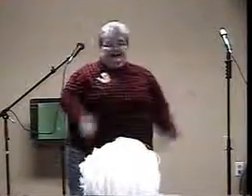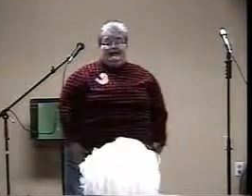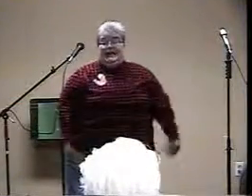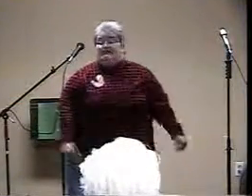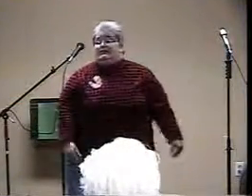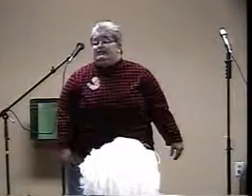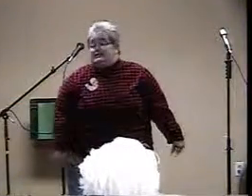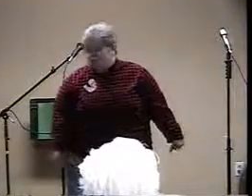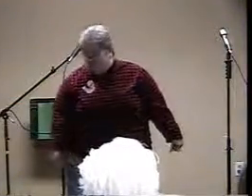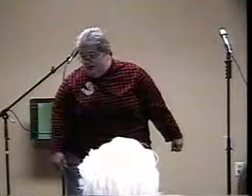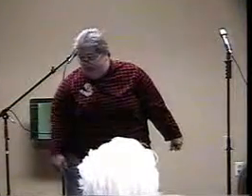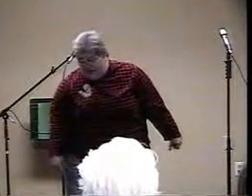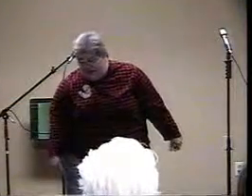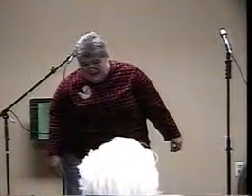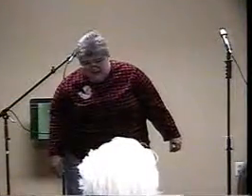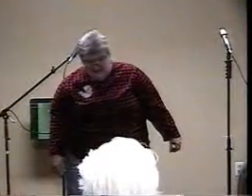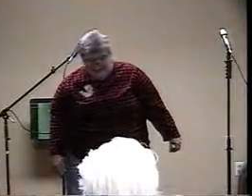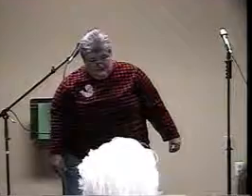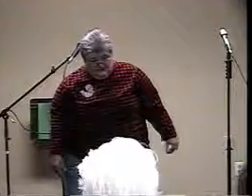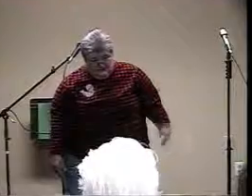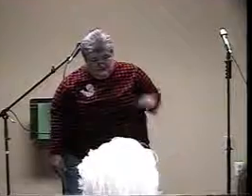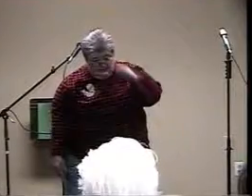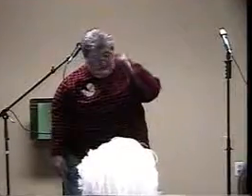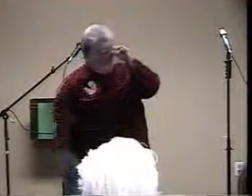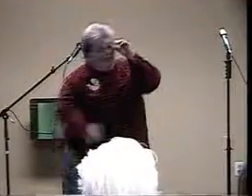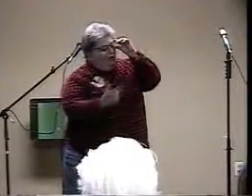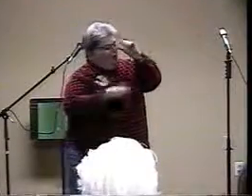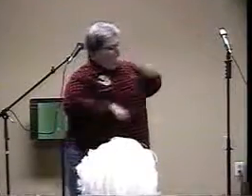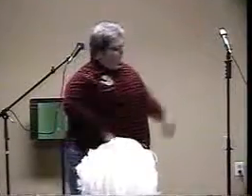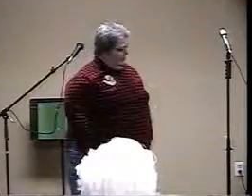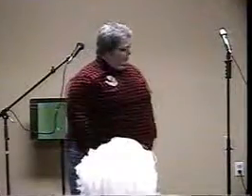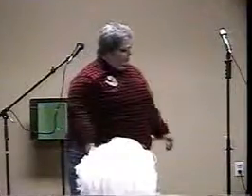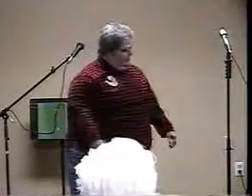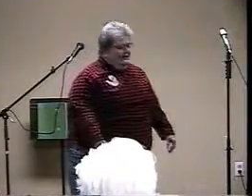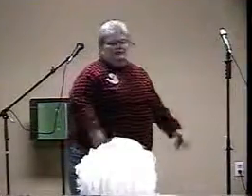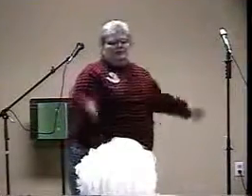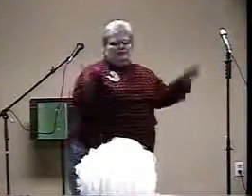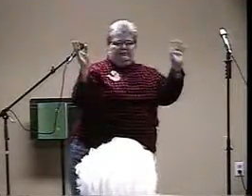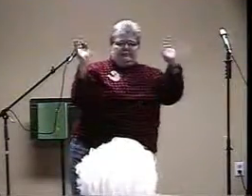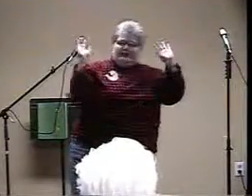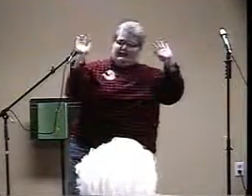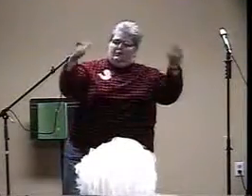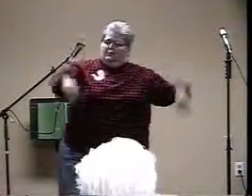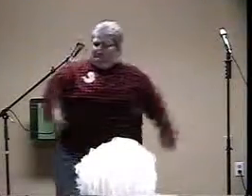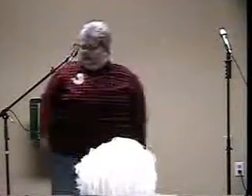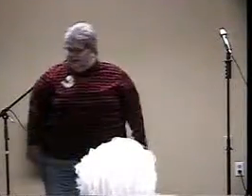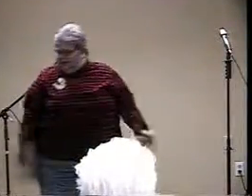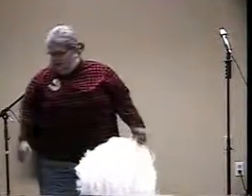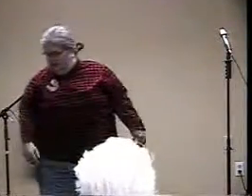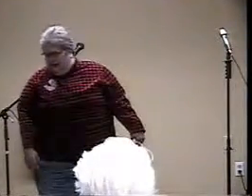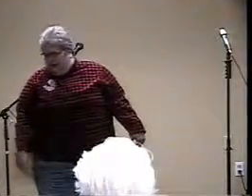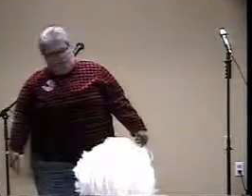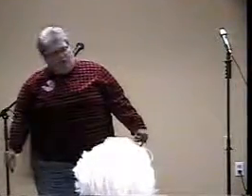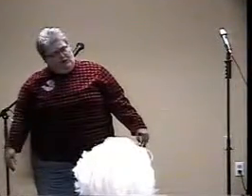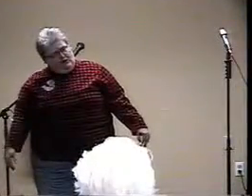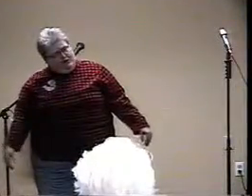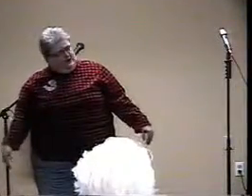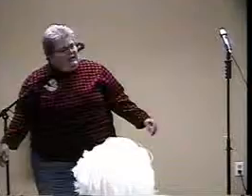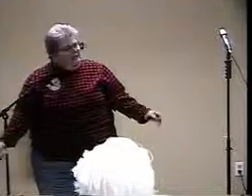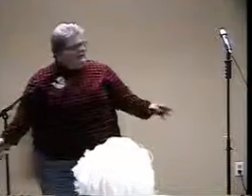he laughed. He knew he'd been had. And that barkeep, he knew he'd been had. They wasn't going to get any more out of poor boy. So